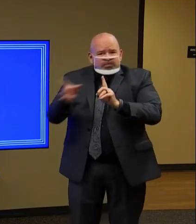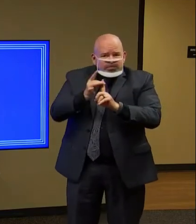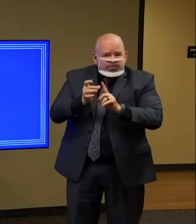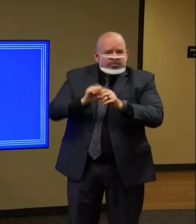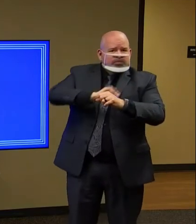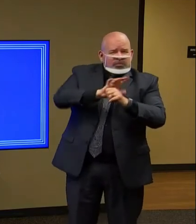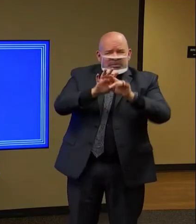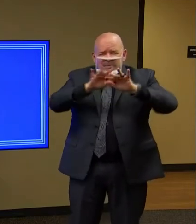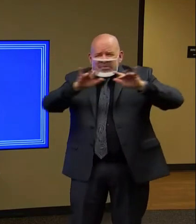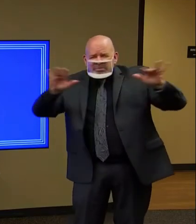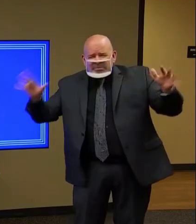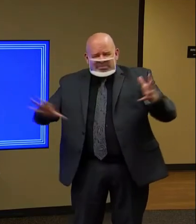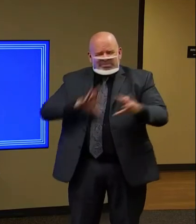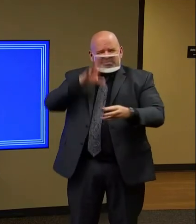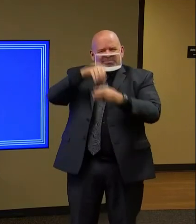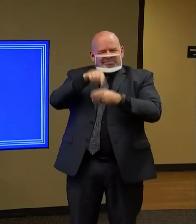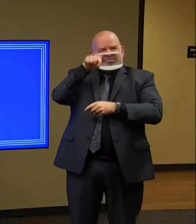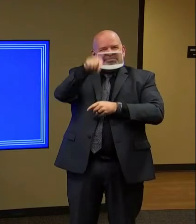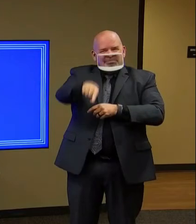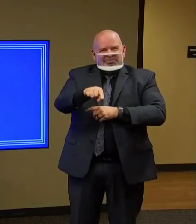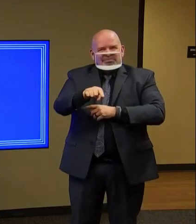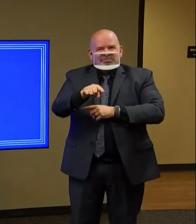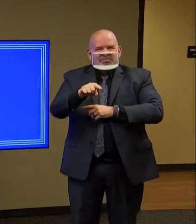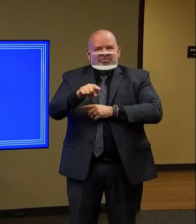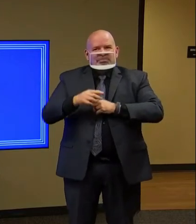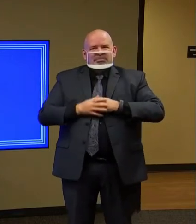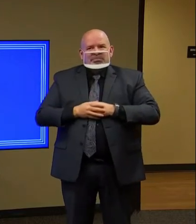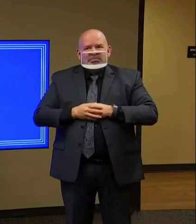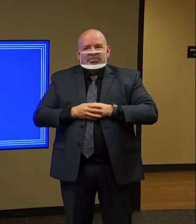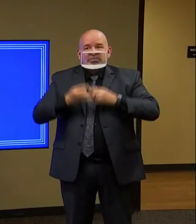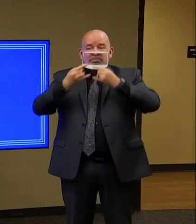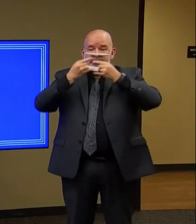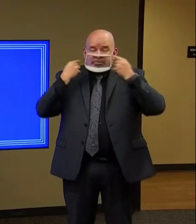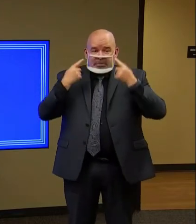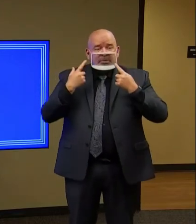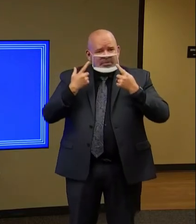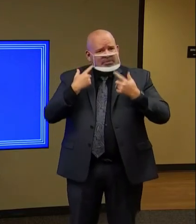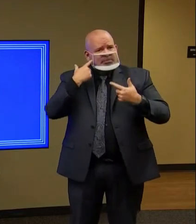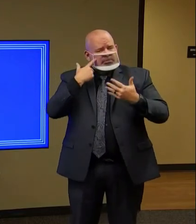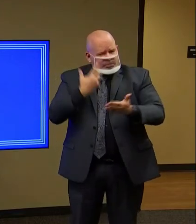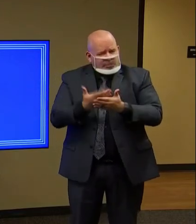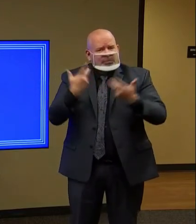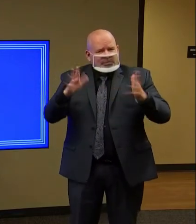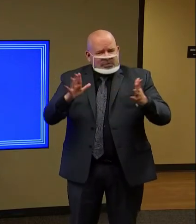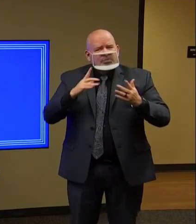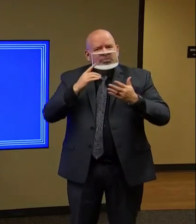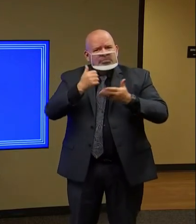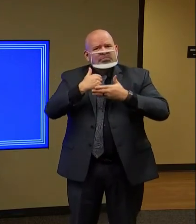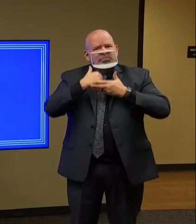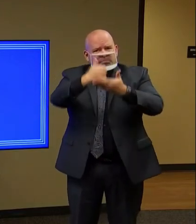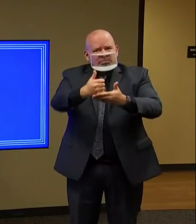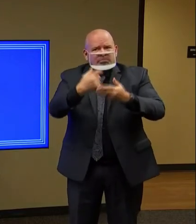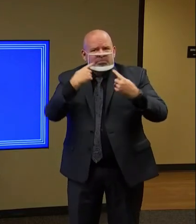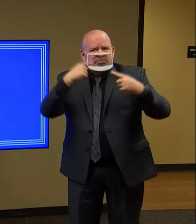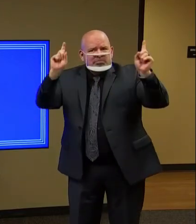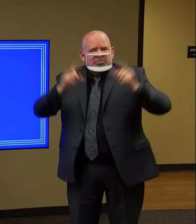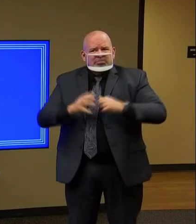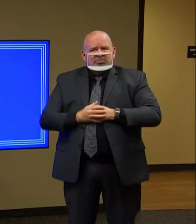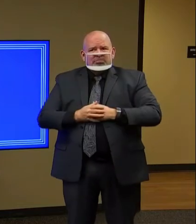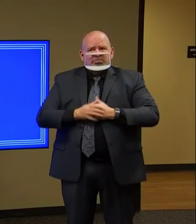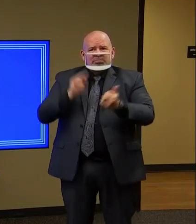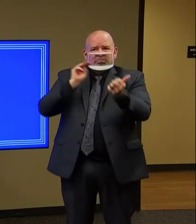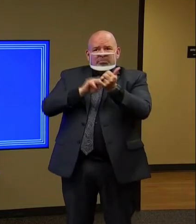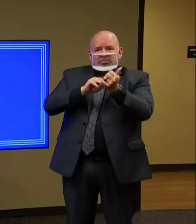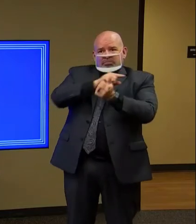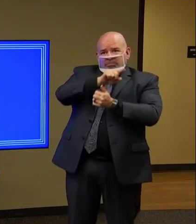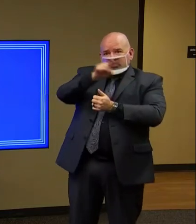doctor today who was a little frustrated about masking. And what she said to me is, how can